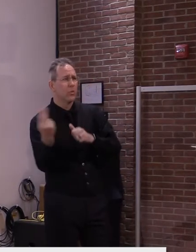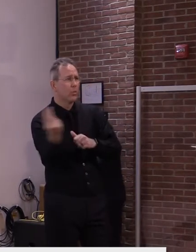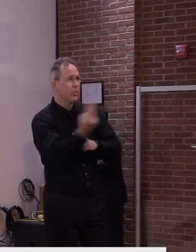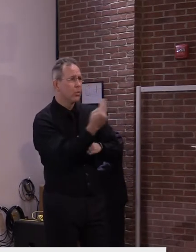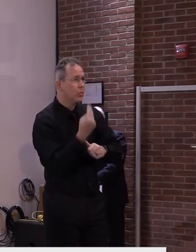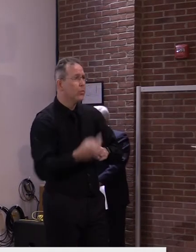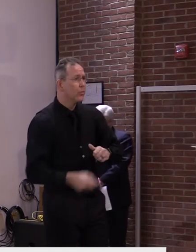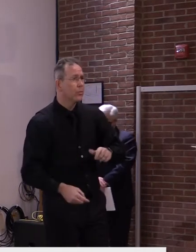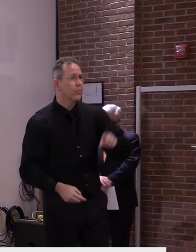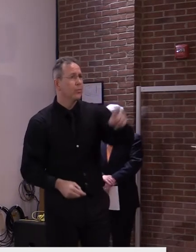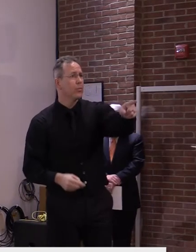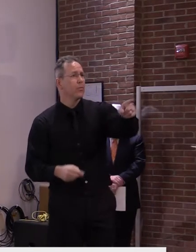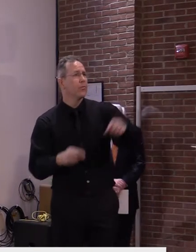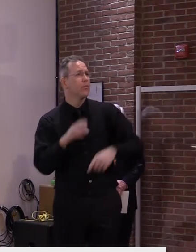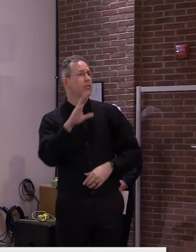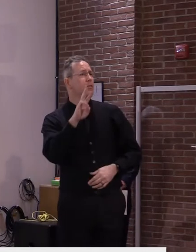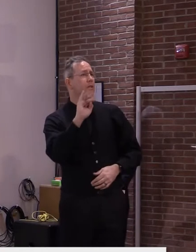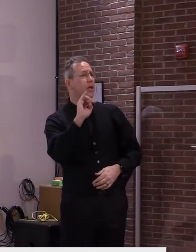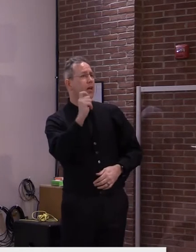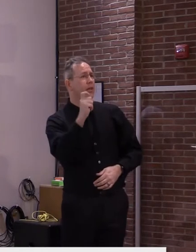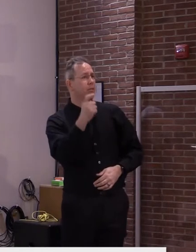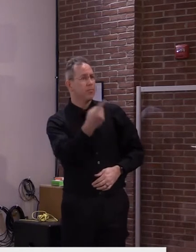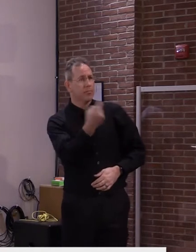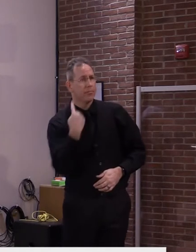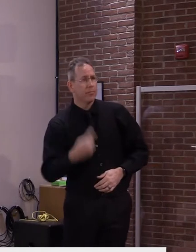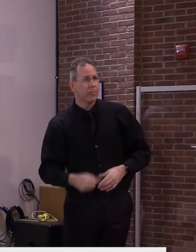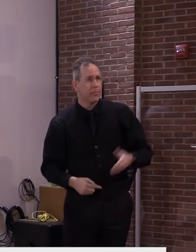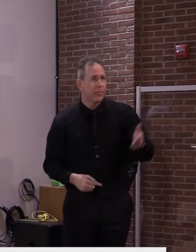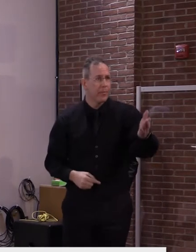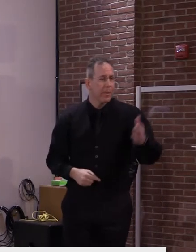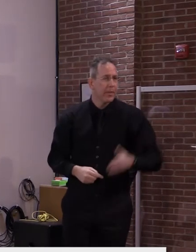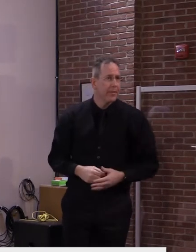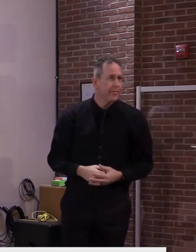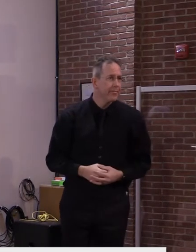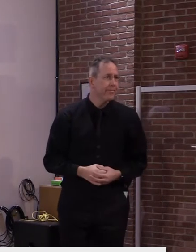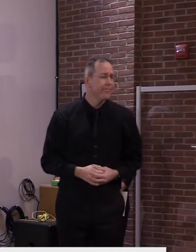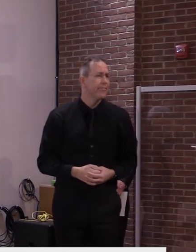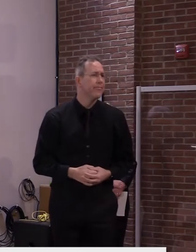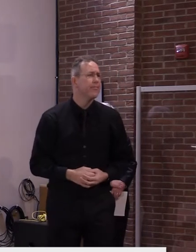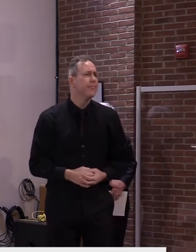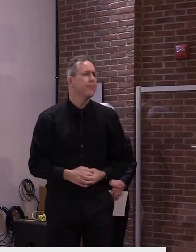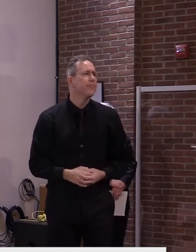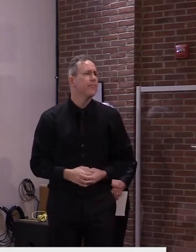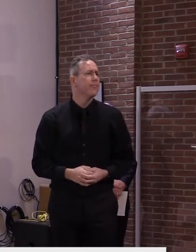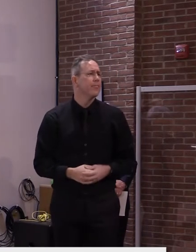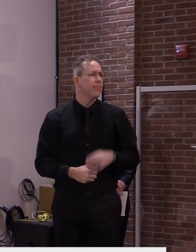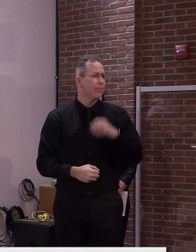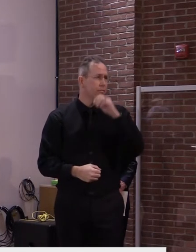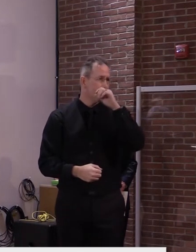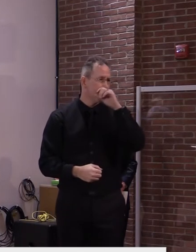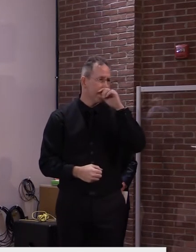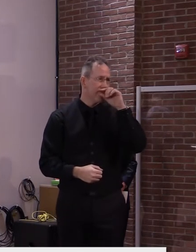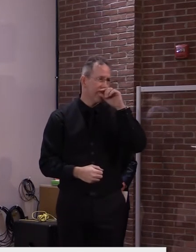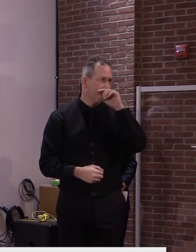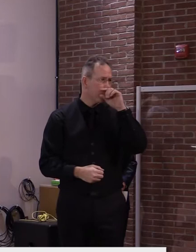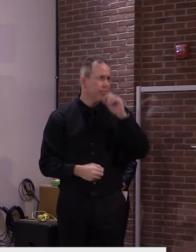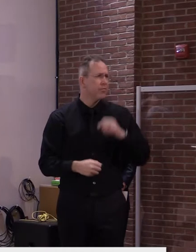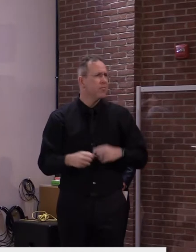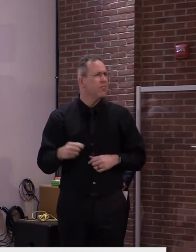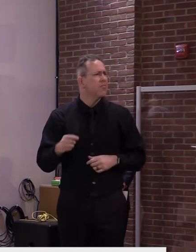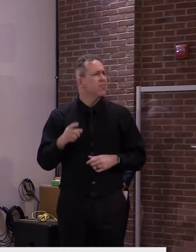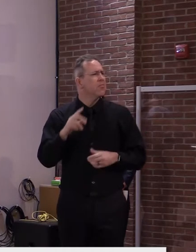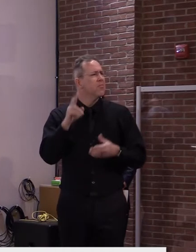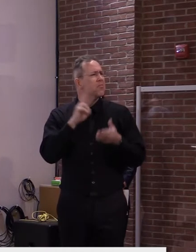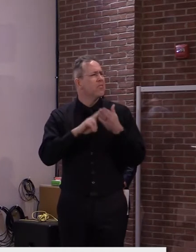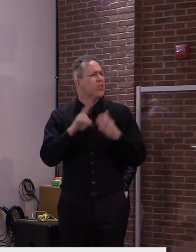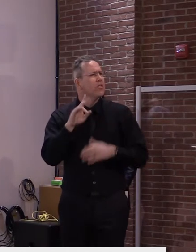Thanks, Governor. So as Secretary Smith mentioned, the signups for the 75 plus, they're beginning to kind of tail